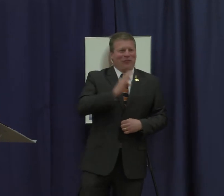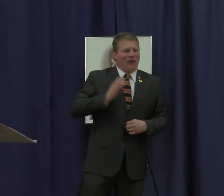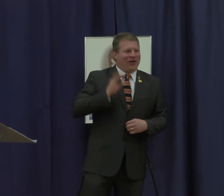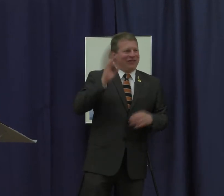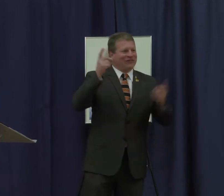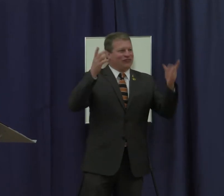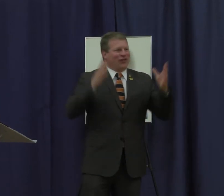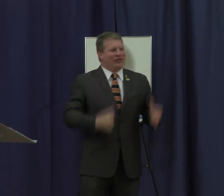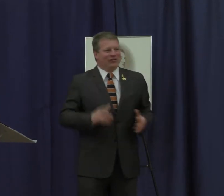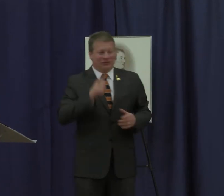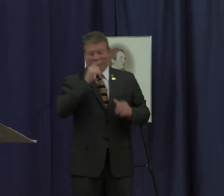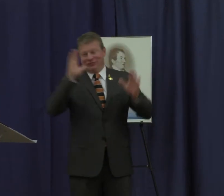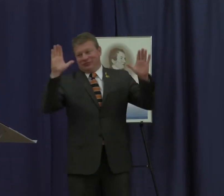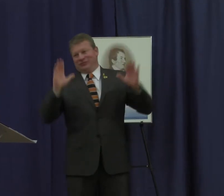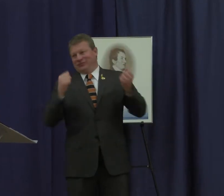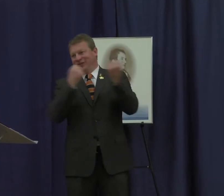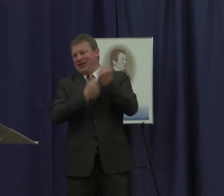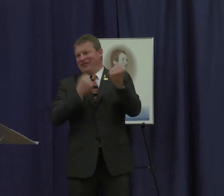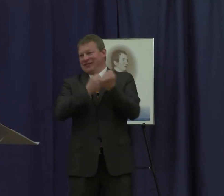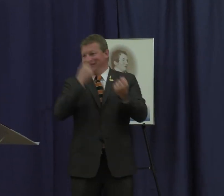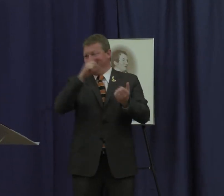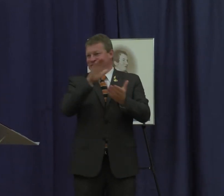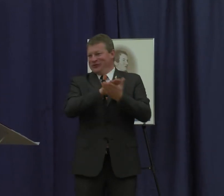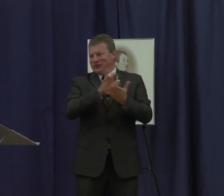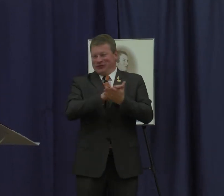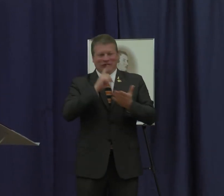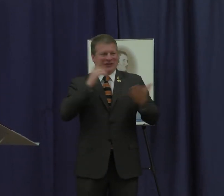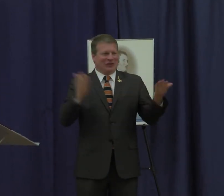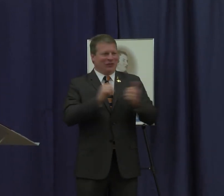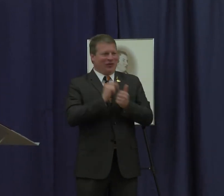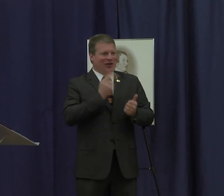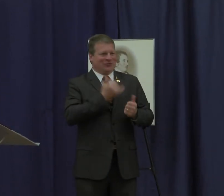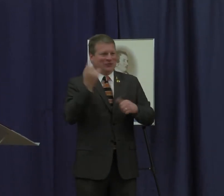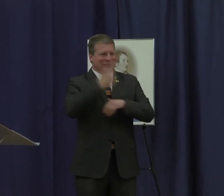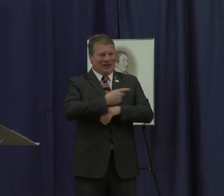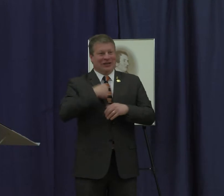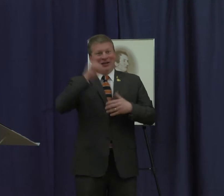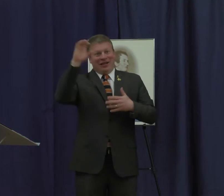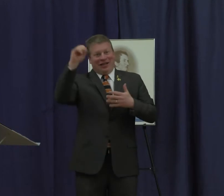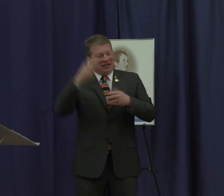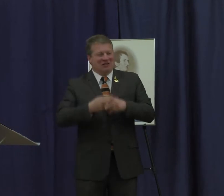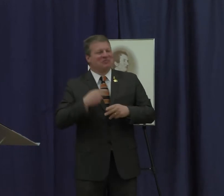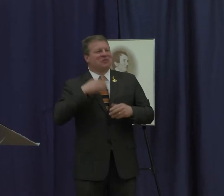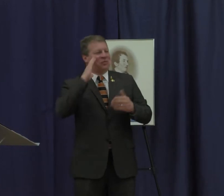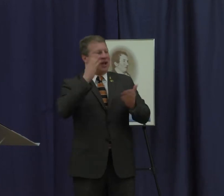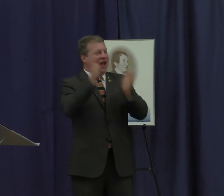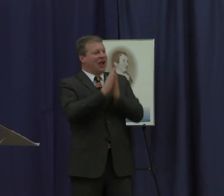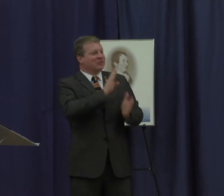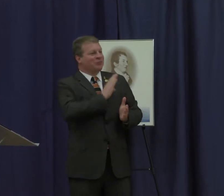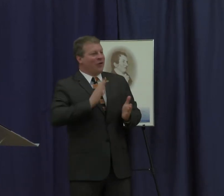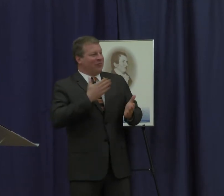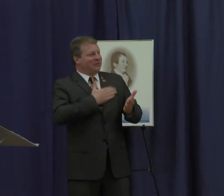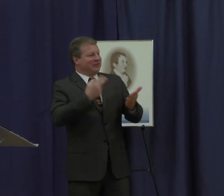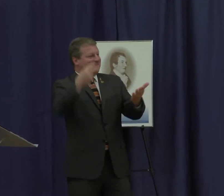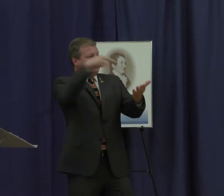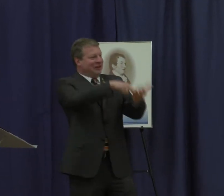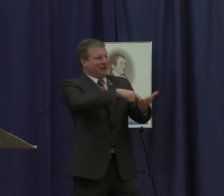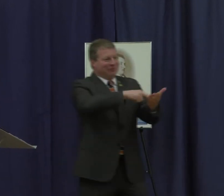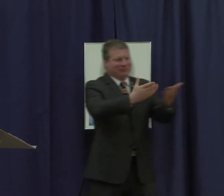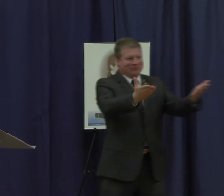We have several members of the board of directors here who are wonderful advocates for the school. I'm just going to ask them all to